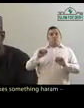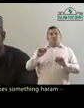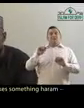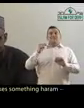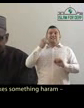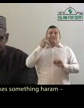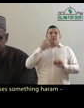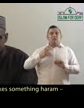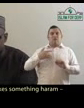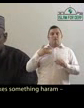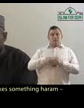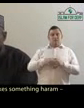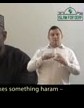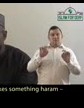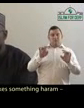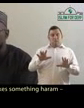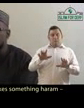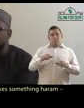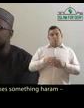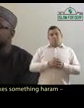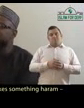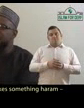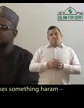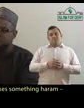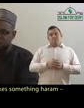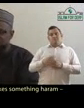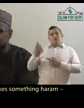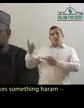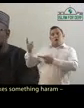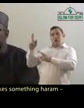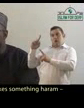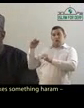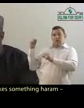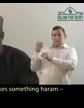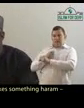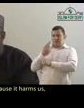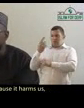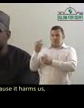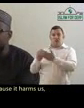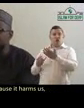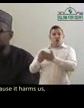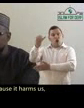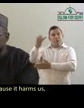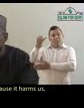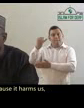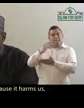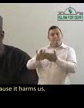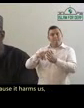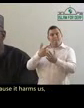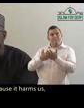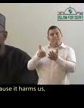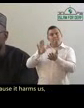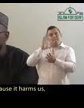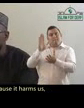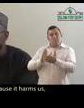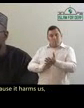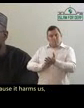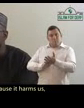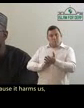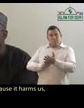attention. And that is, when Allah makes something haram, impermissible, it's haram